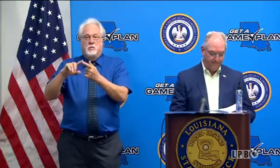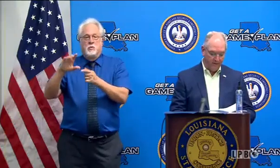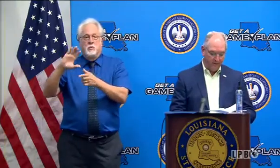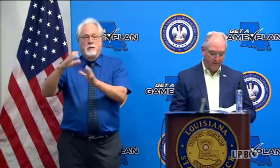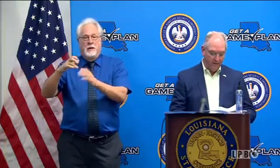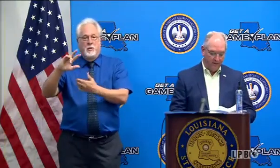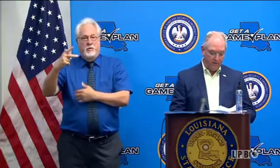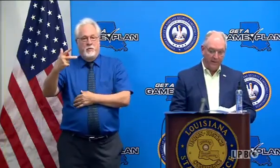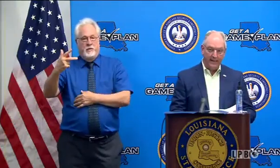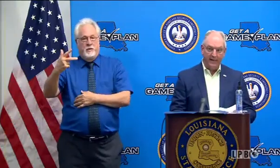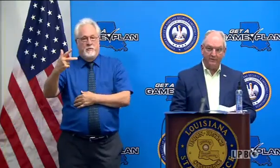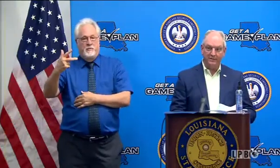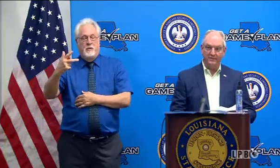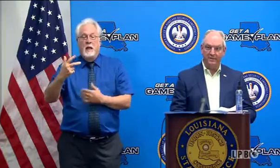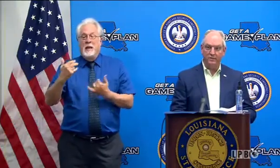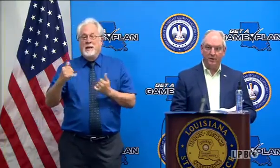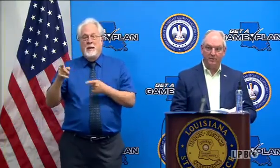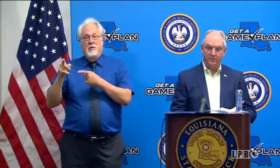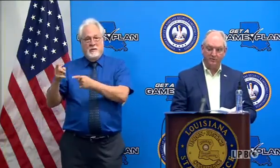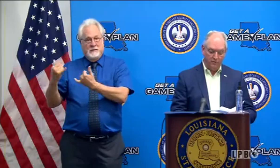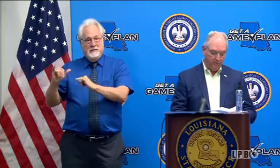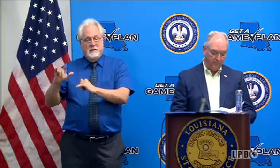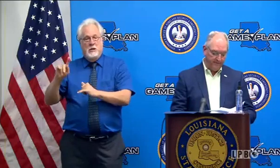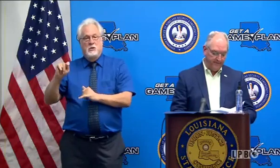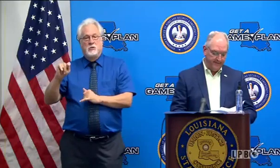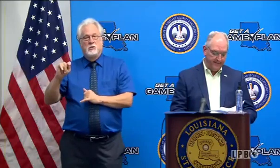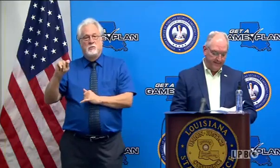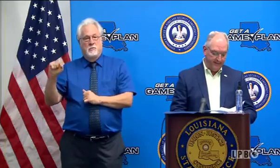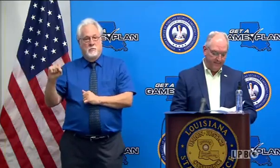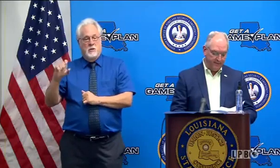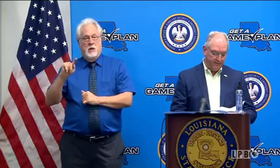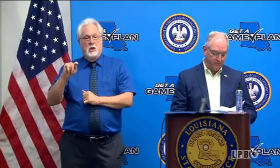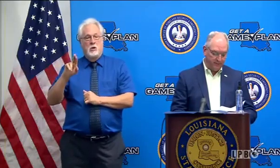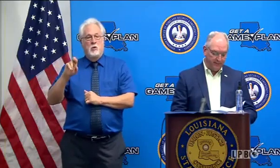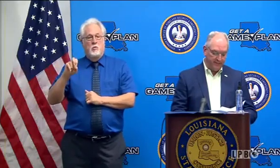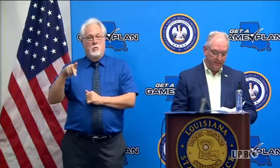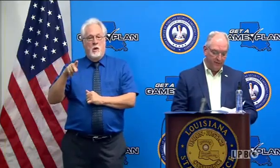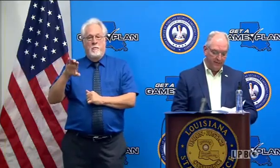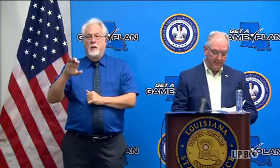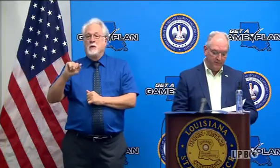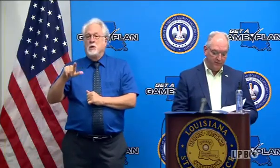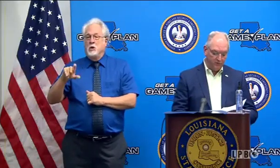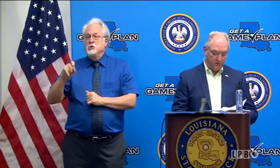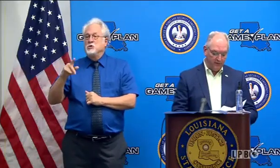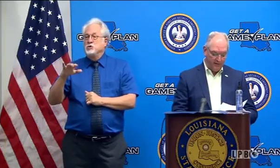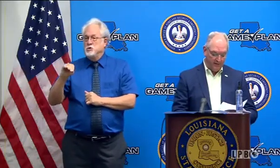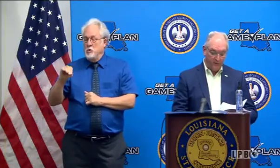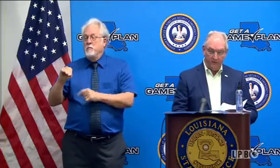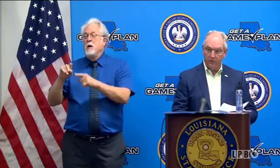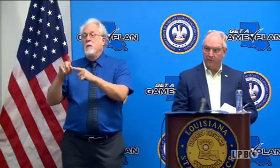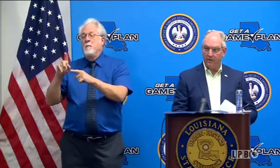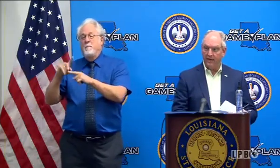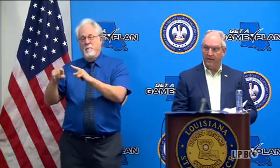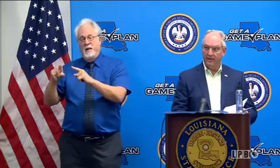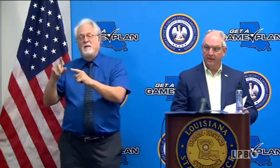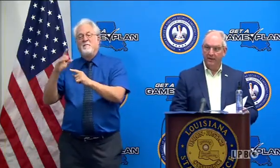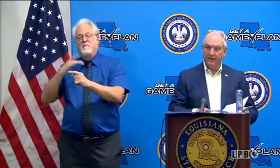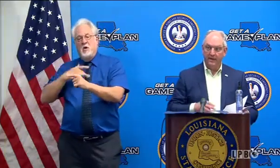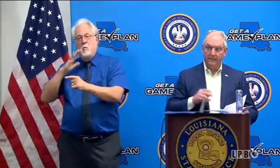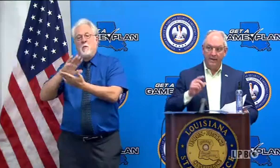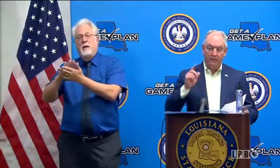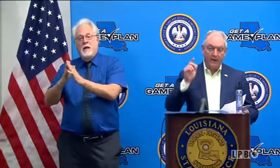hurricane. Right now, she's still a tropical storm, but she's predicted to at least be a strong Category 2